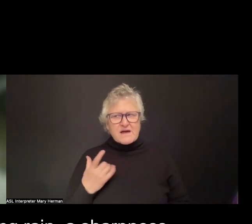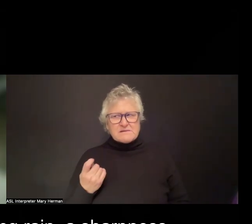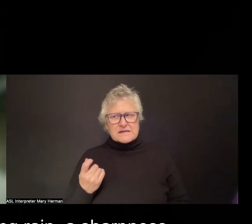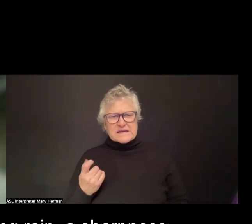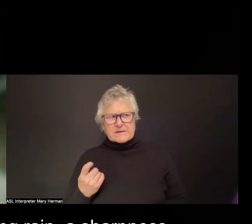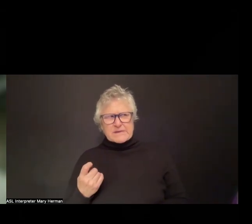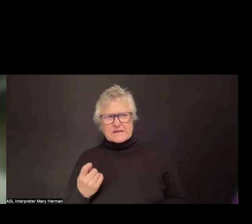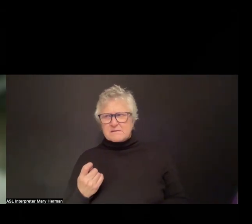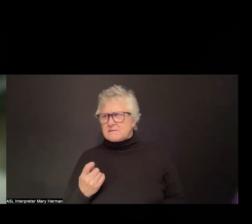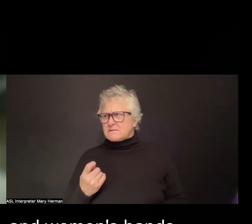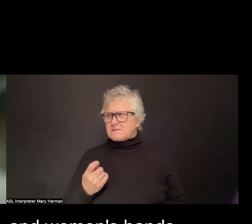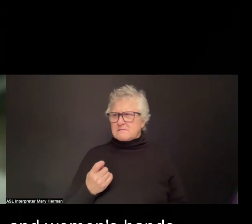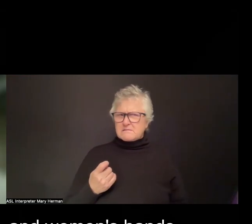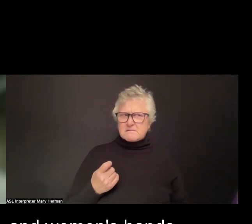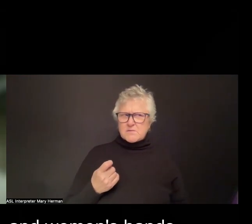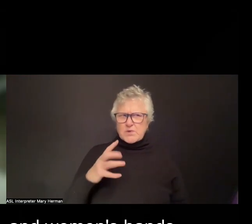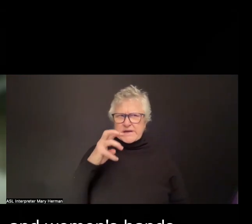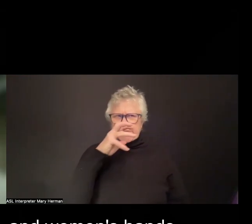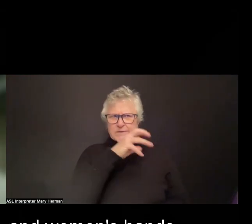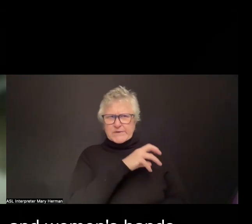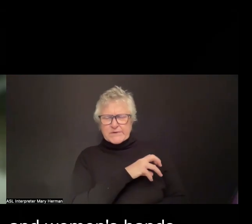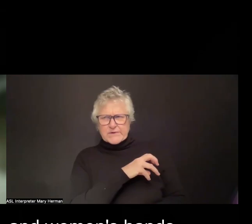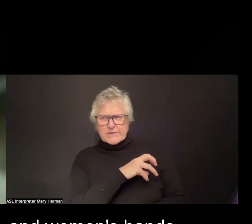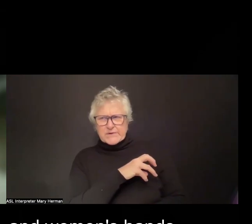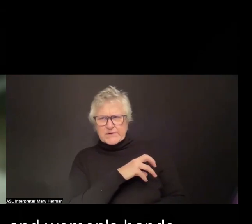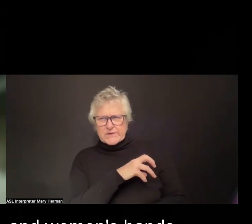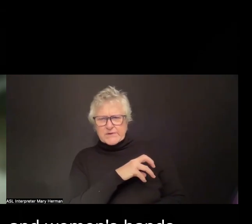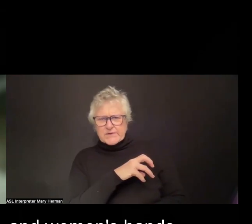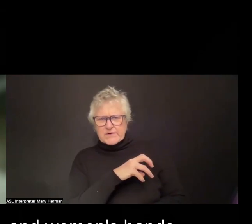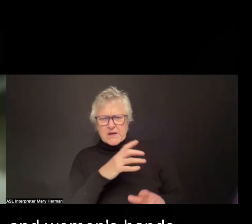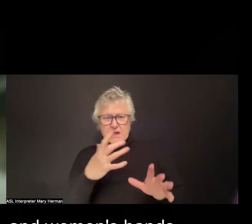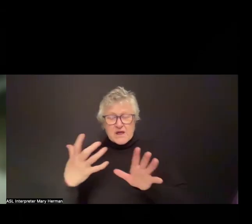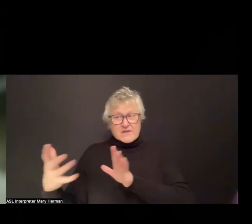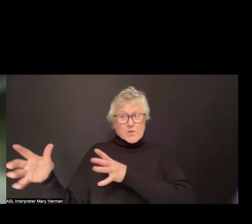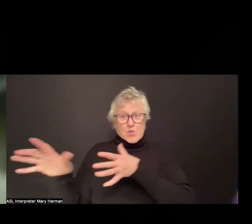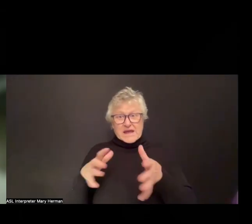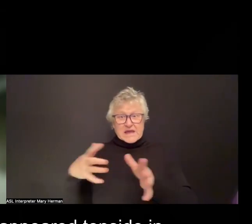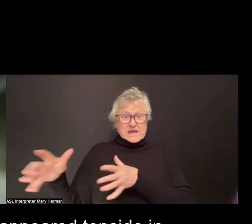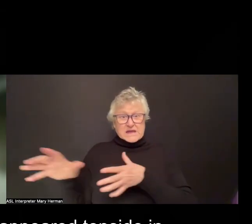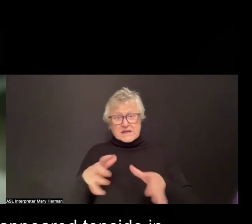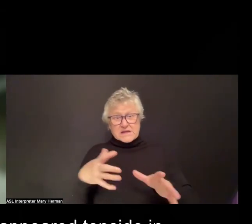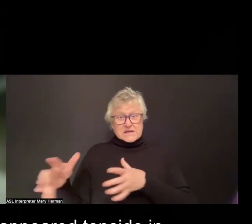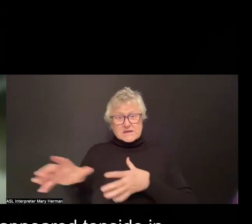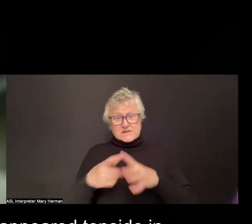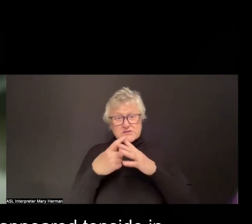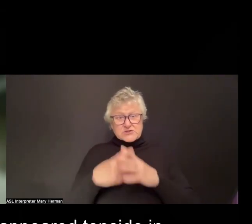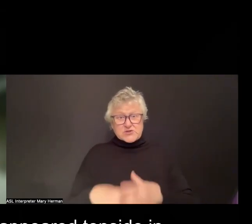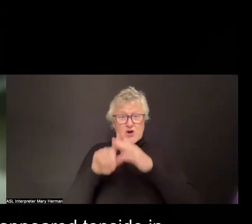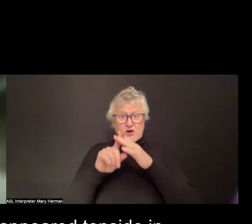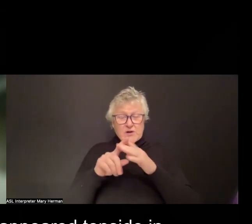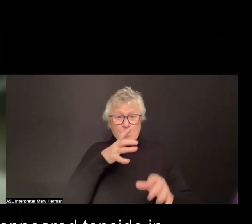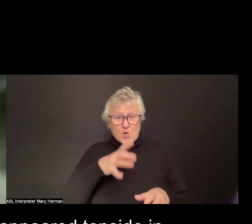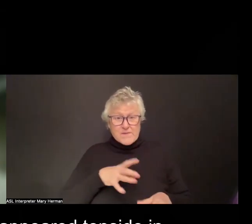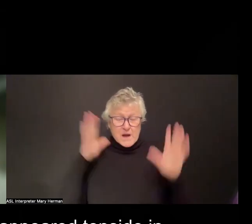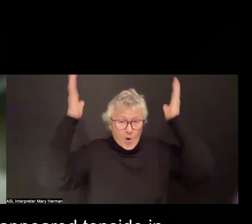and blackness in the air. The wind kicked up and women's hands flew atop their straw hats to keep them from rippling away. A few young men